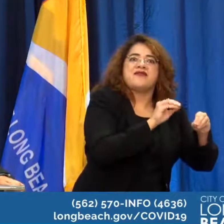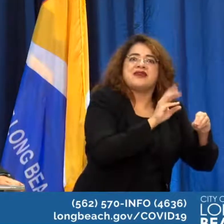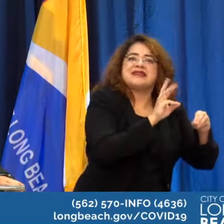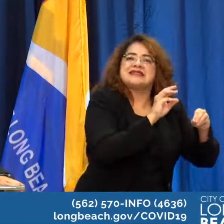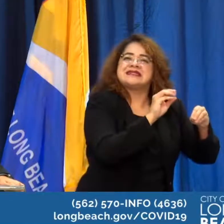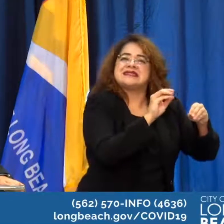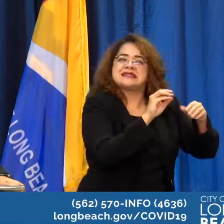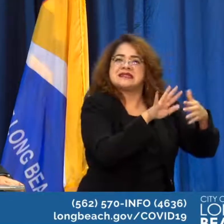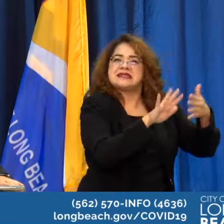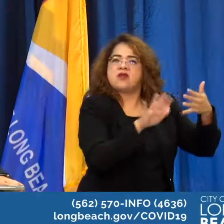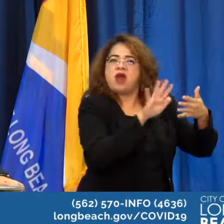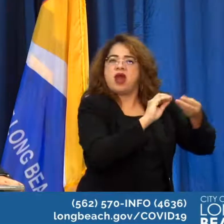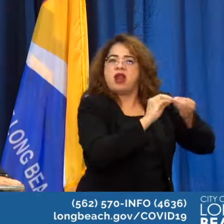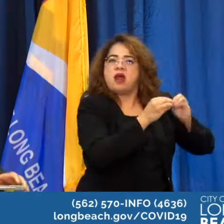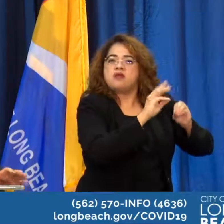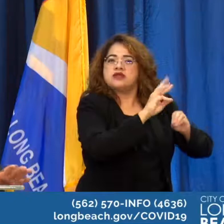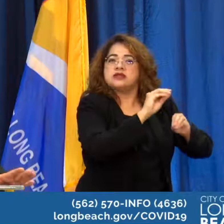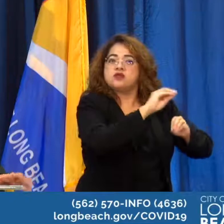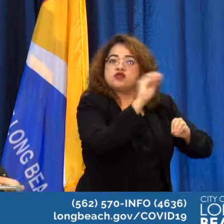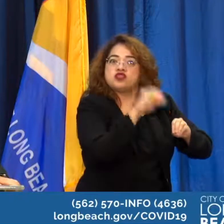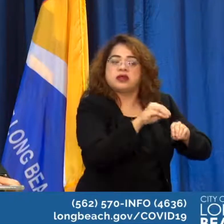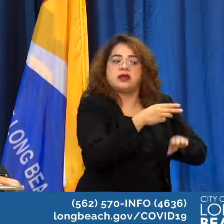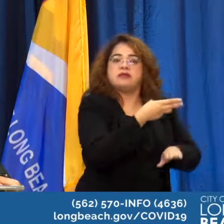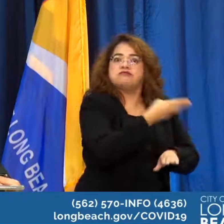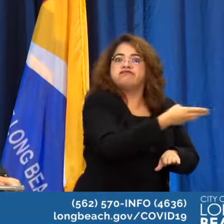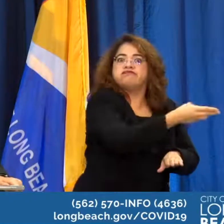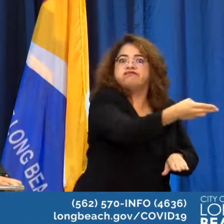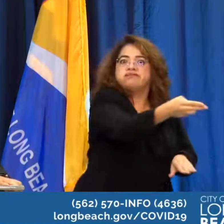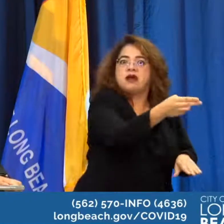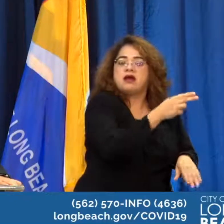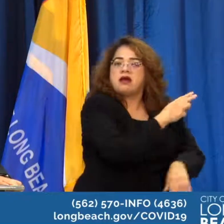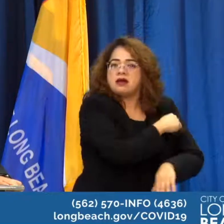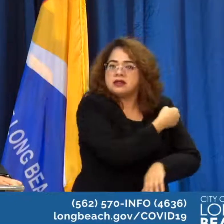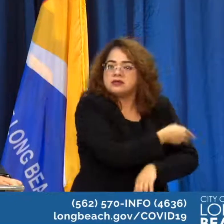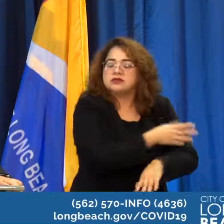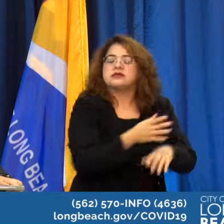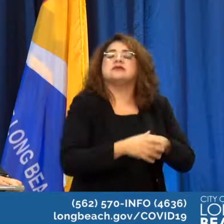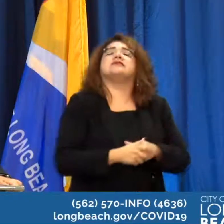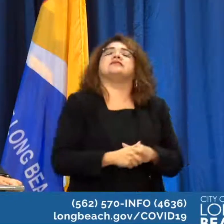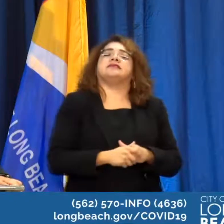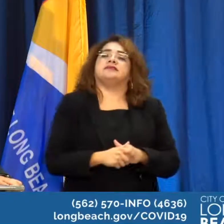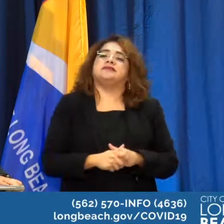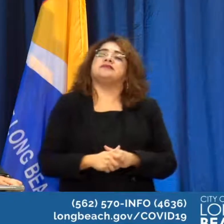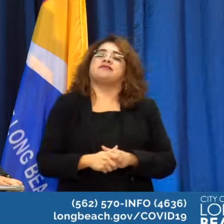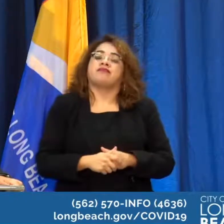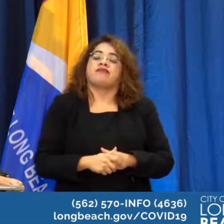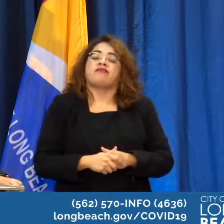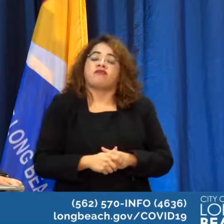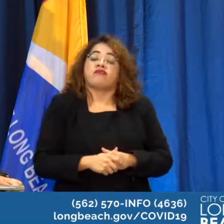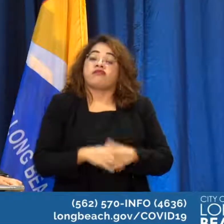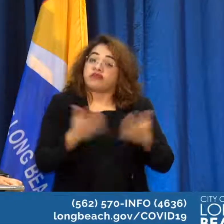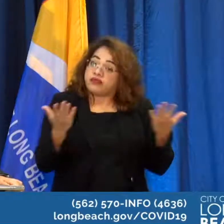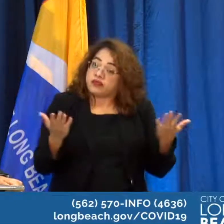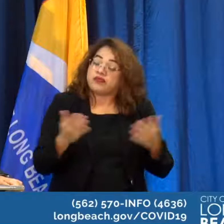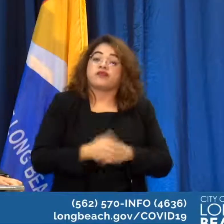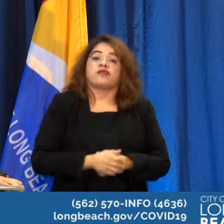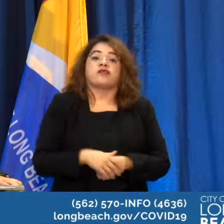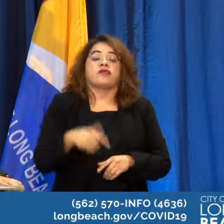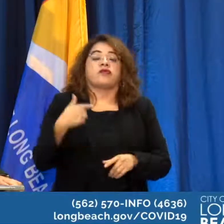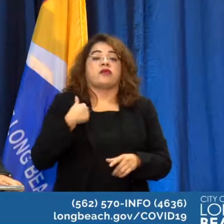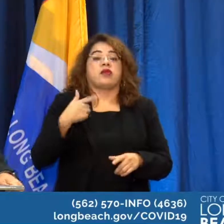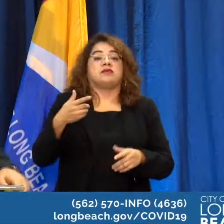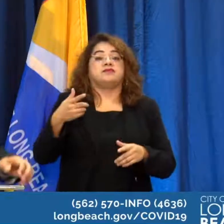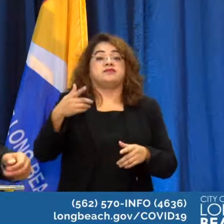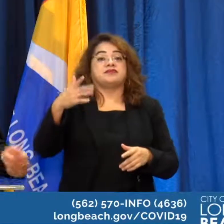few months ago. And probably most importantly, I have been in conversations with both the heads